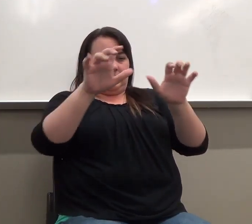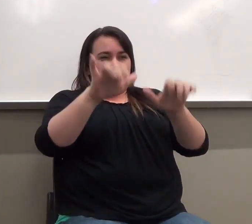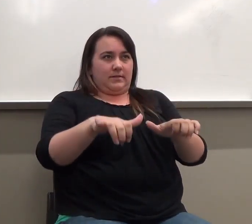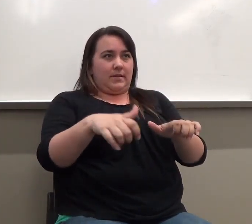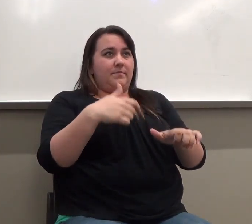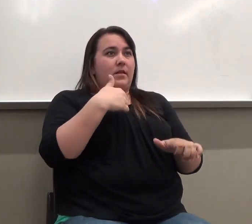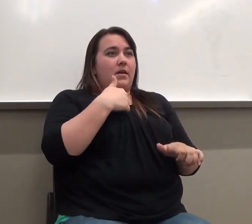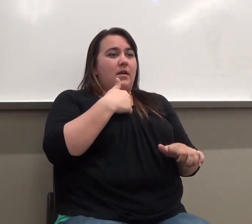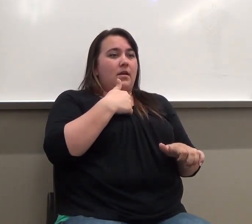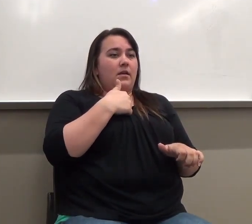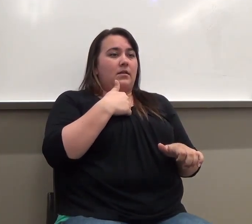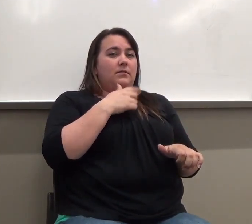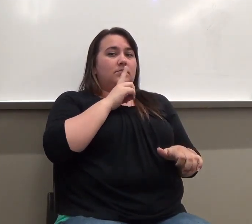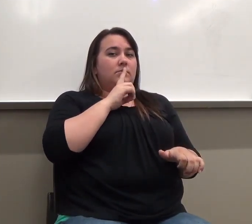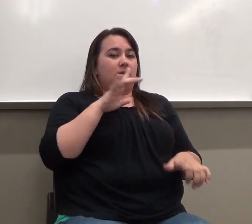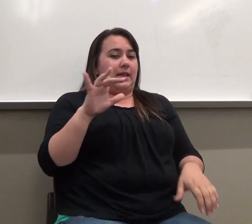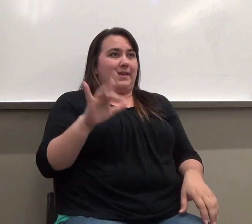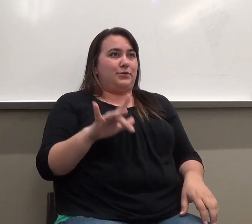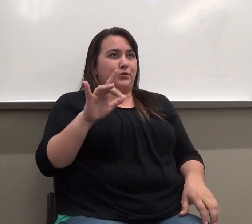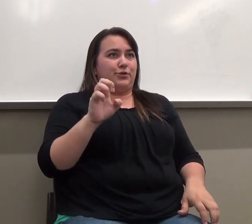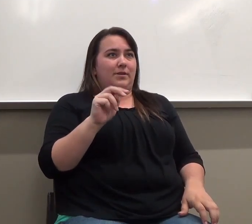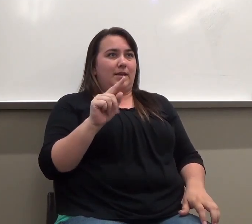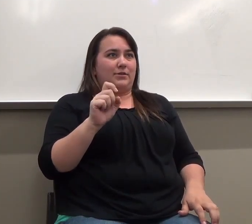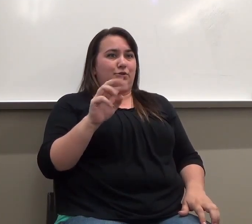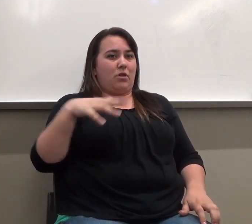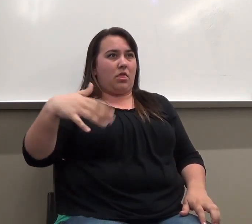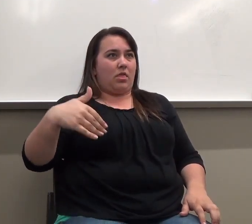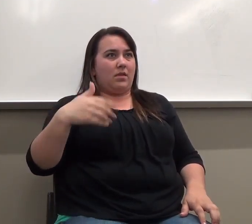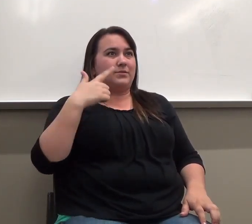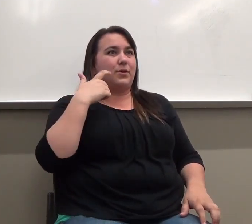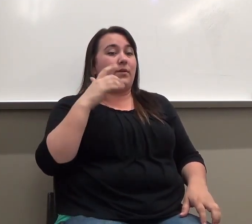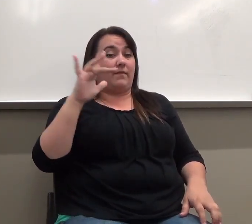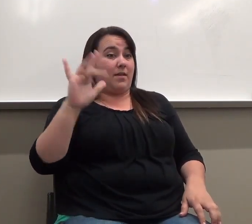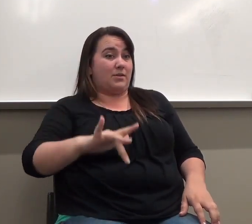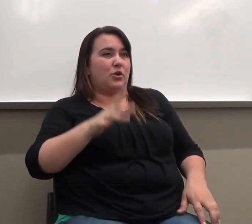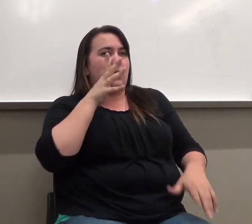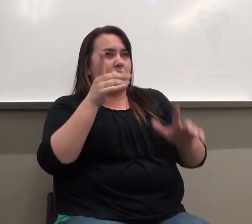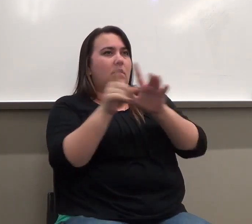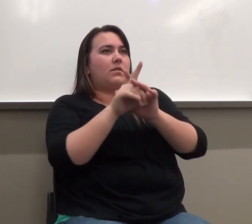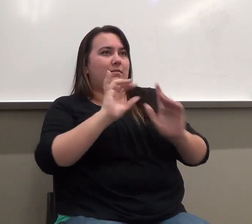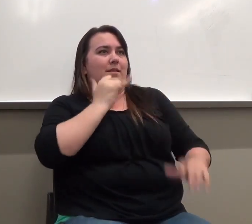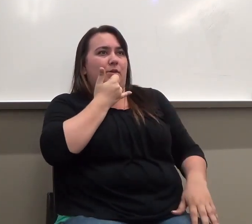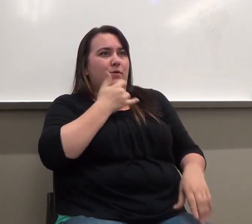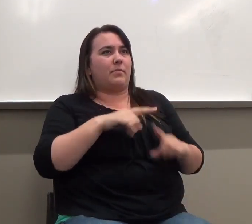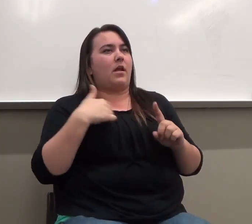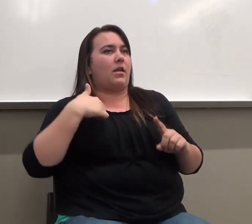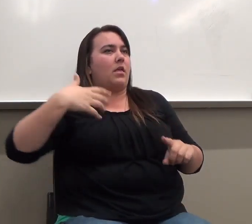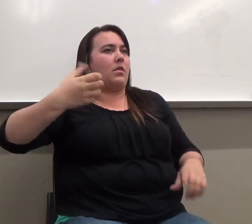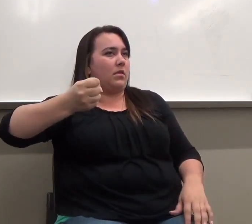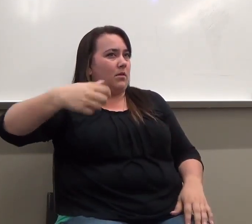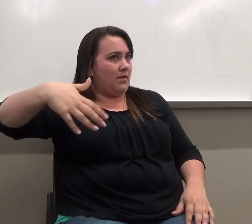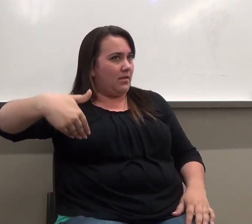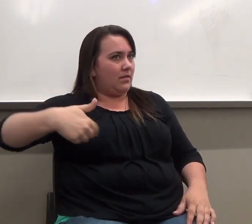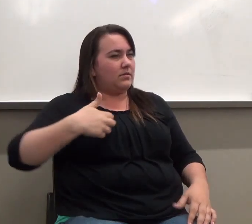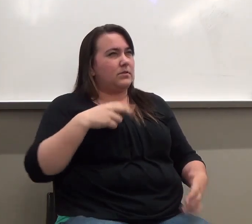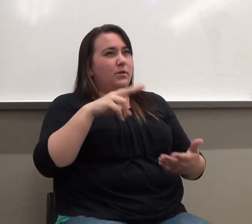pushed enter yet, so if there's going to be an error, it hasn't showed us yet. And Miss Penny comes along